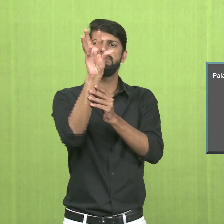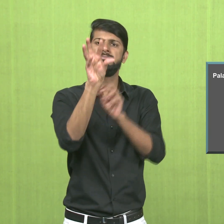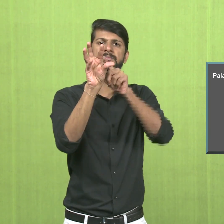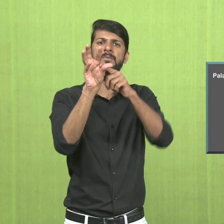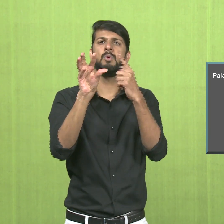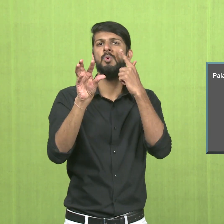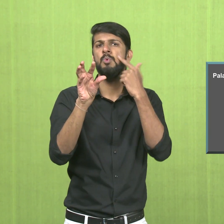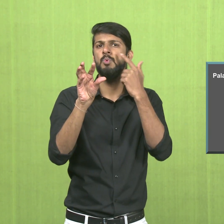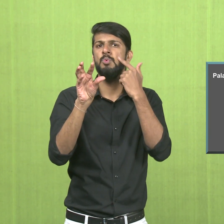the palash flower,